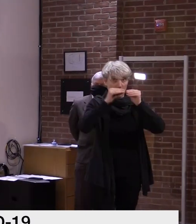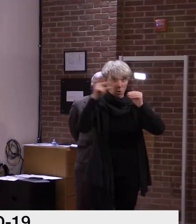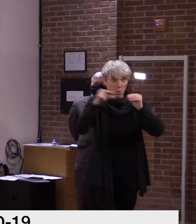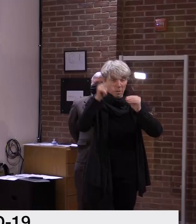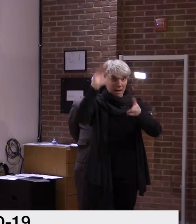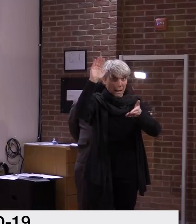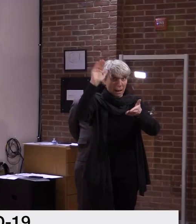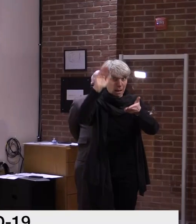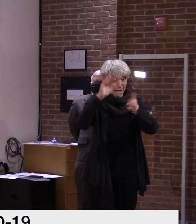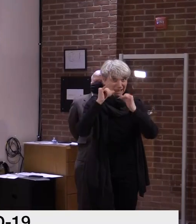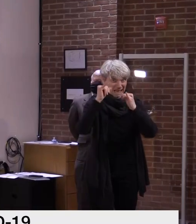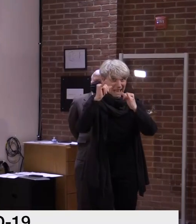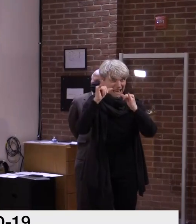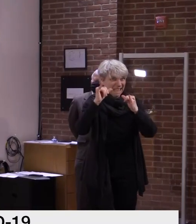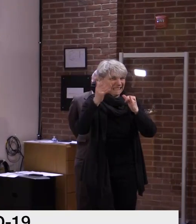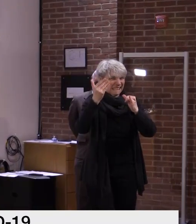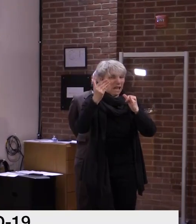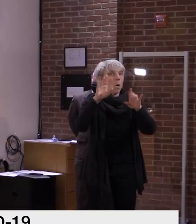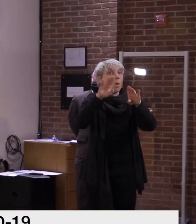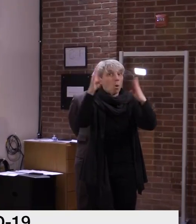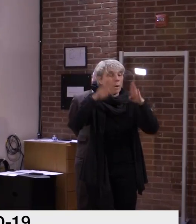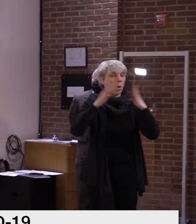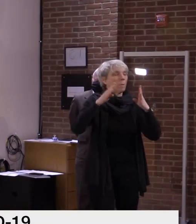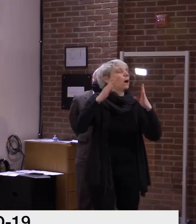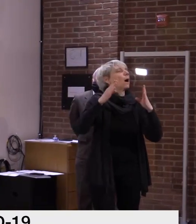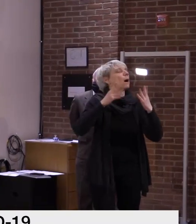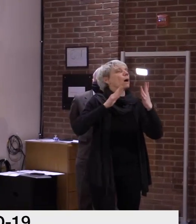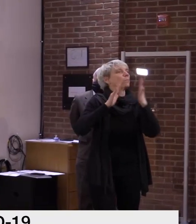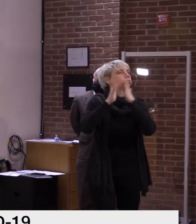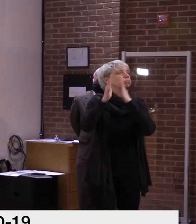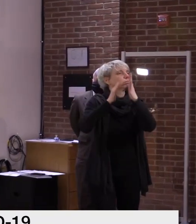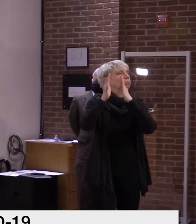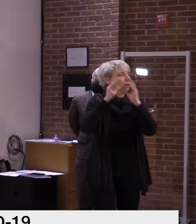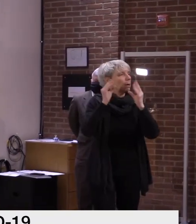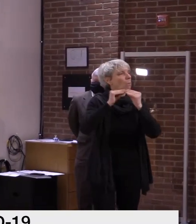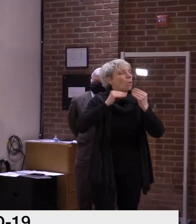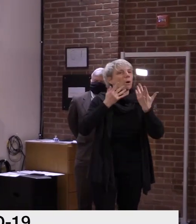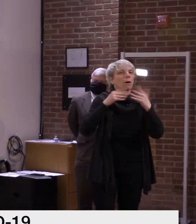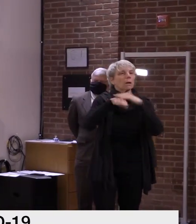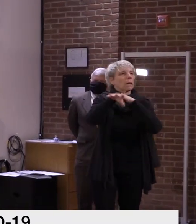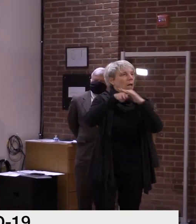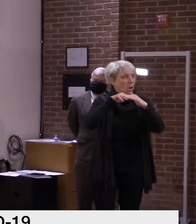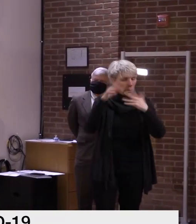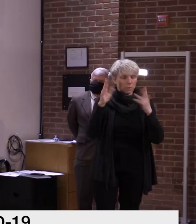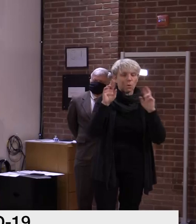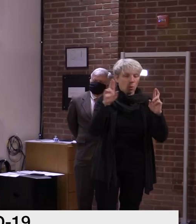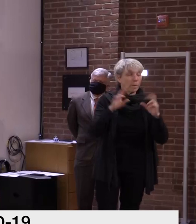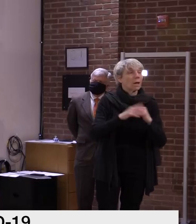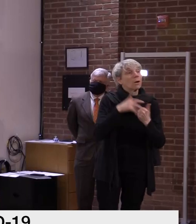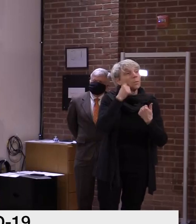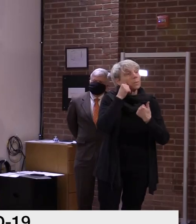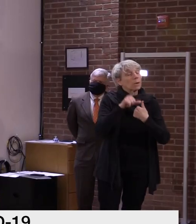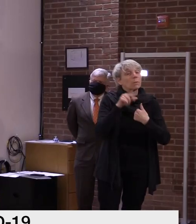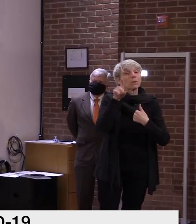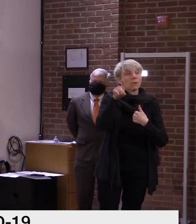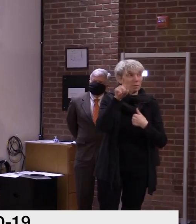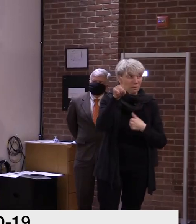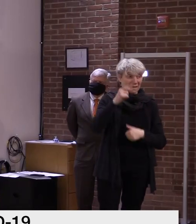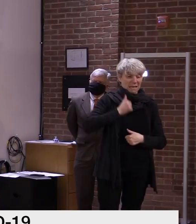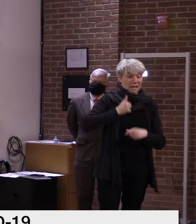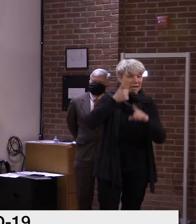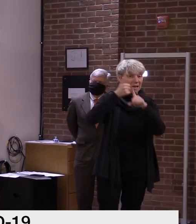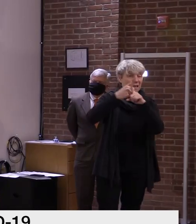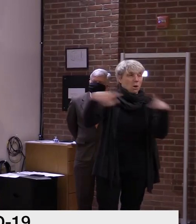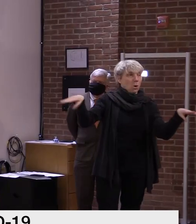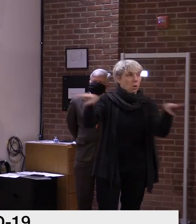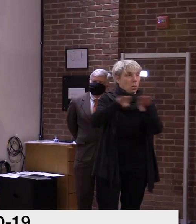line, that they'll be opening up their borders as well. Now, and remember, they have closed the border